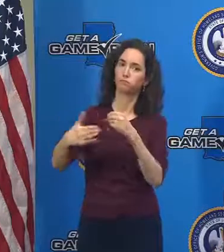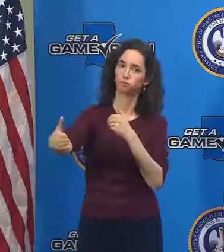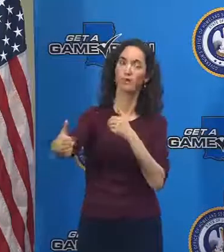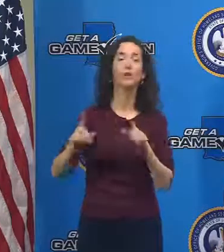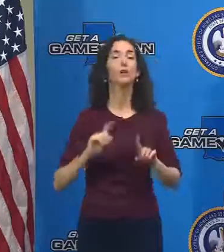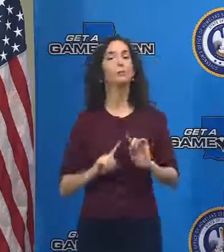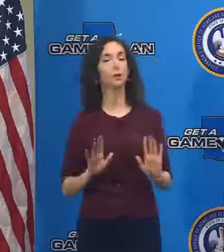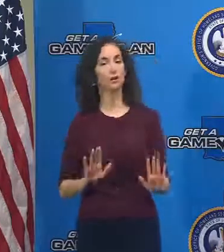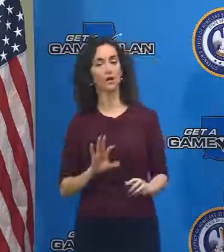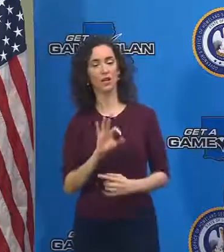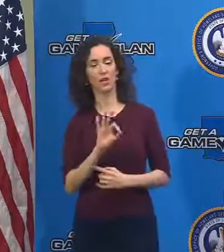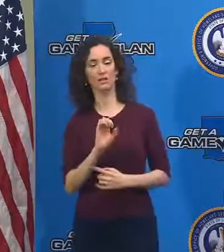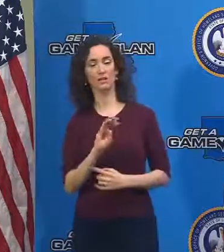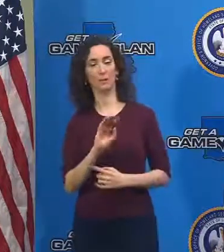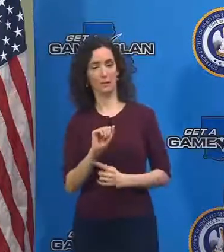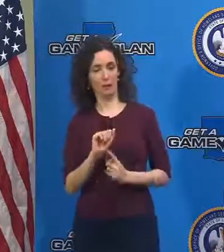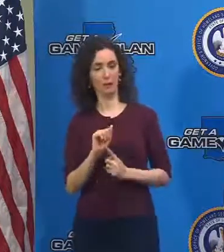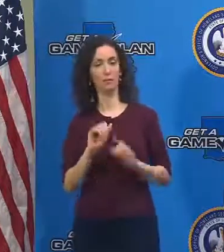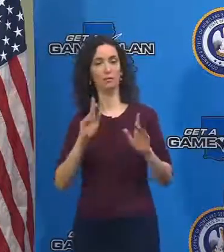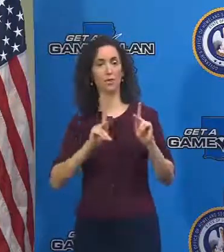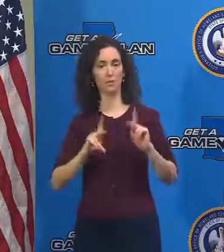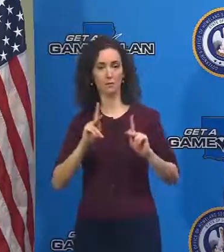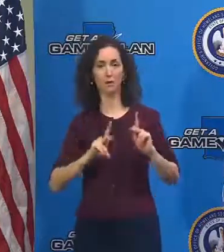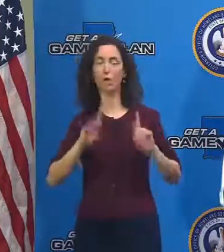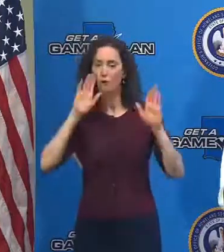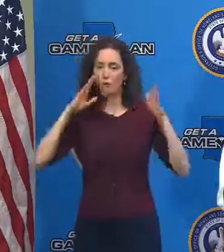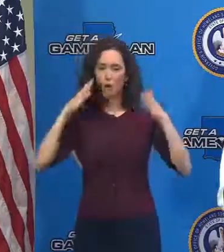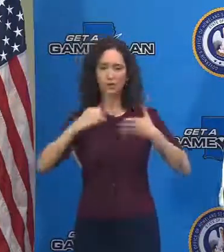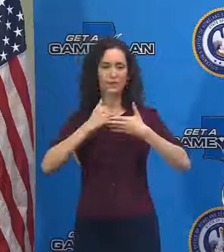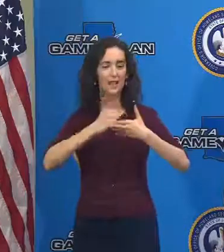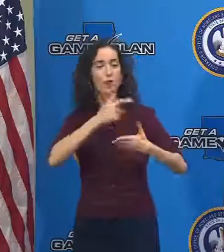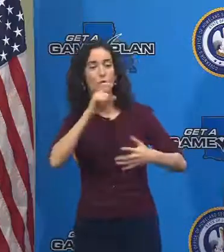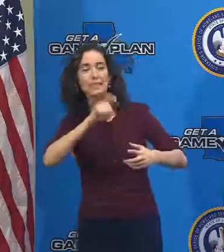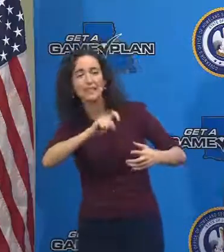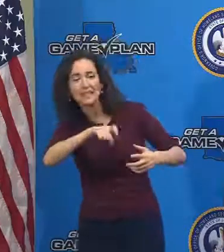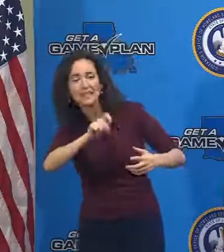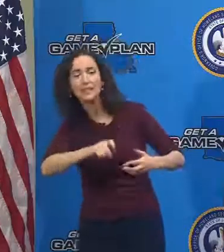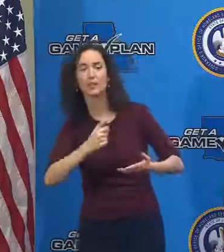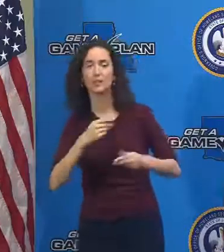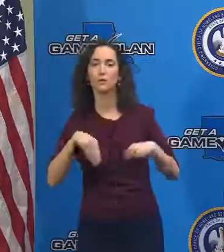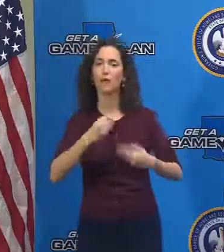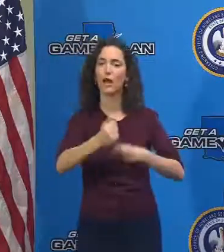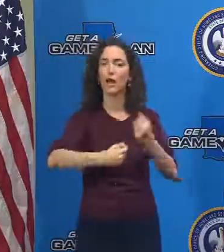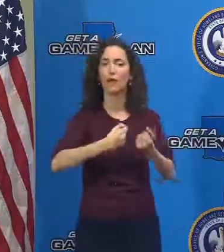focused to making the widest range of assistance available to those who need it most.